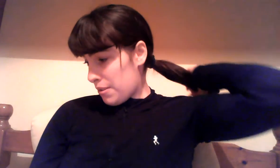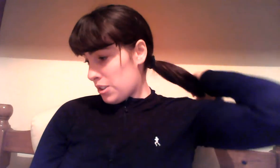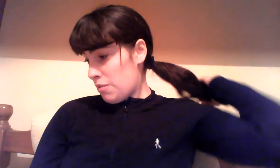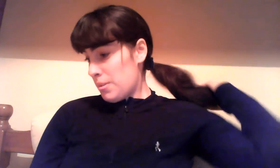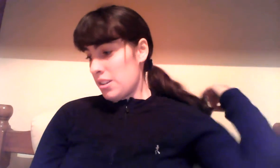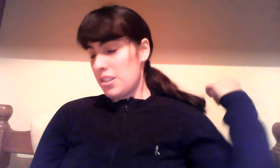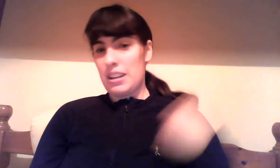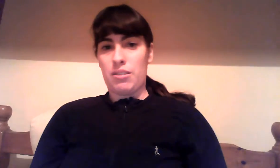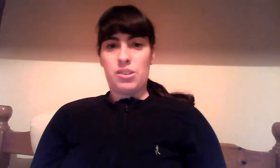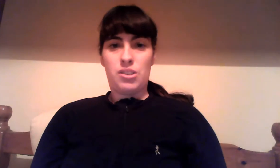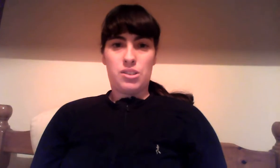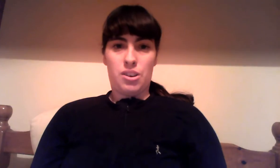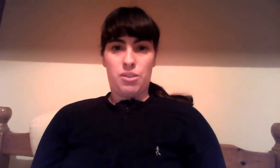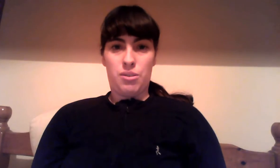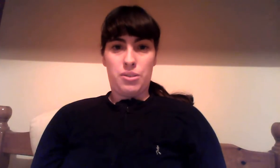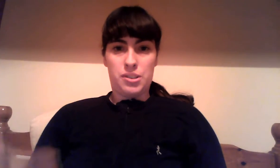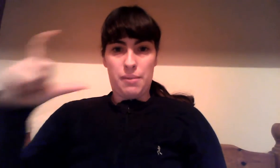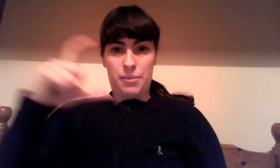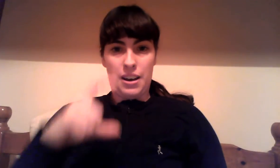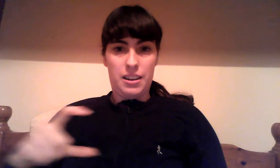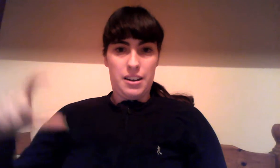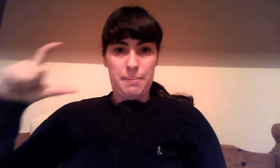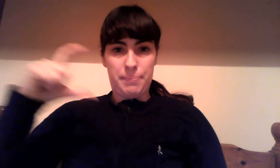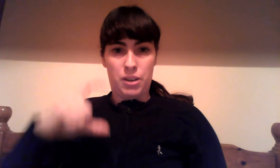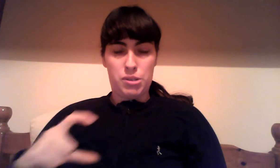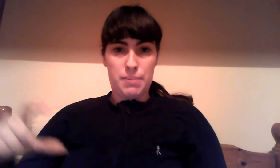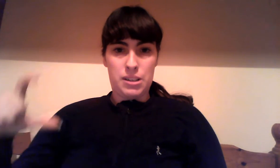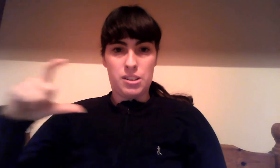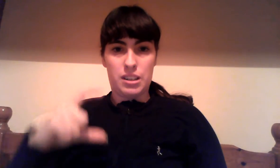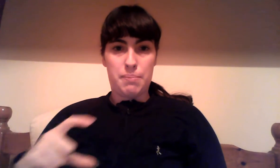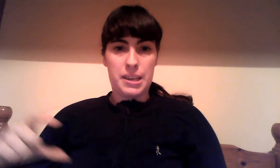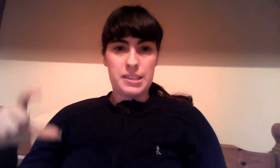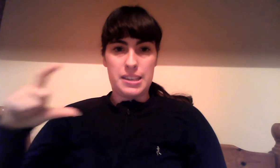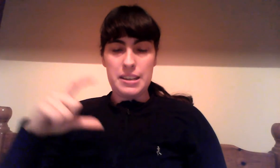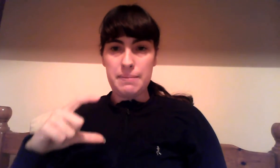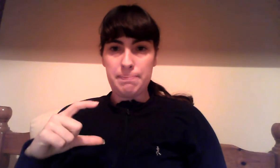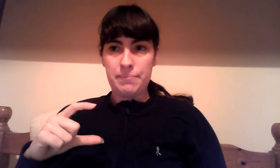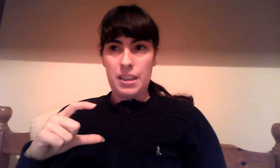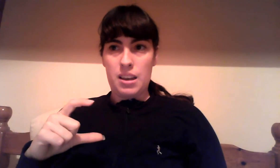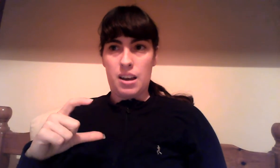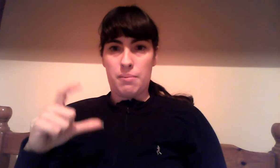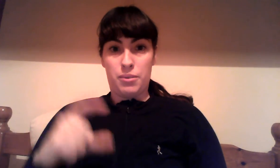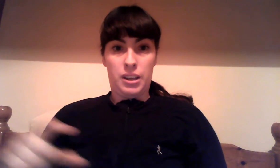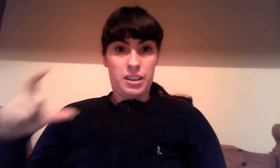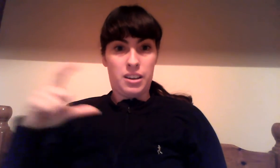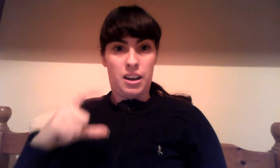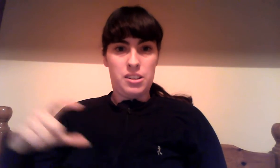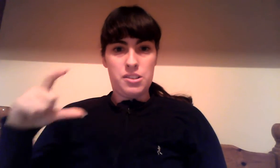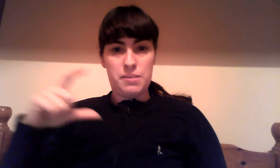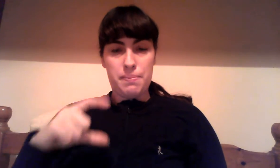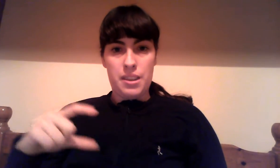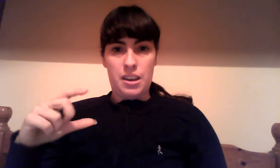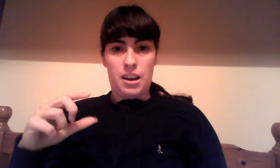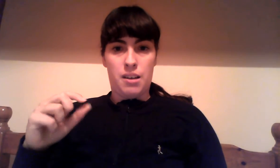year of British Sign Language. So the sign for colour, I always imagine it's like a big C for like colours,